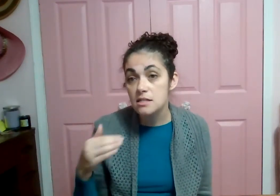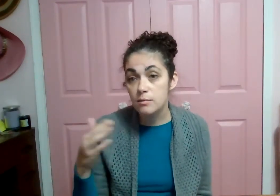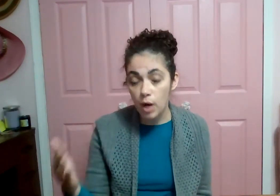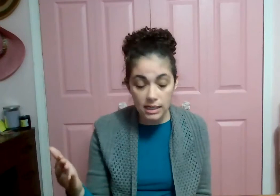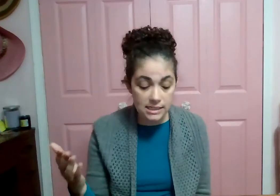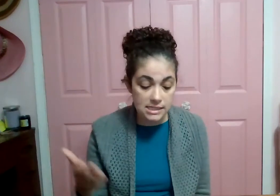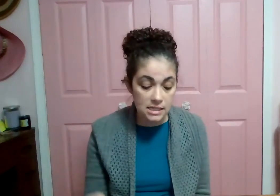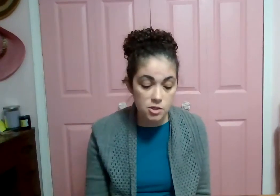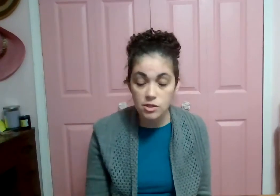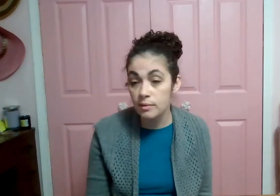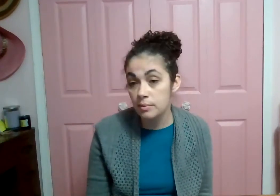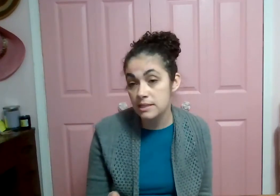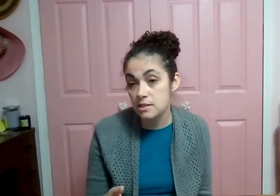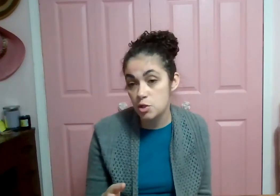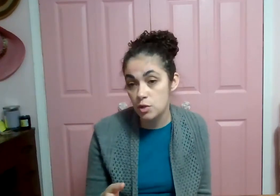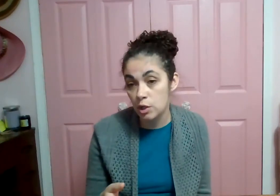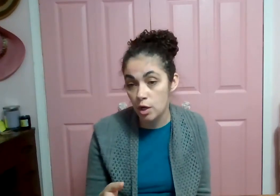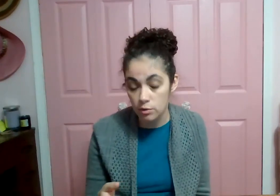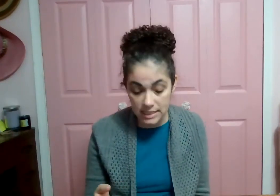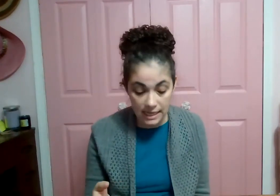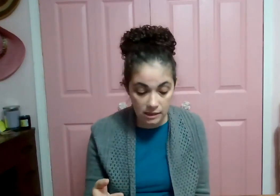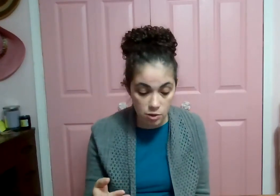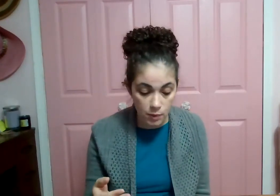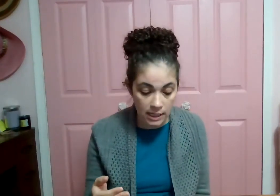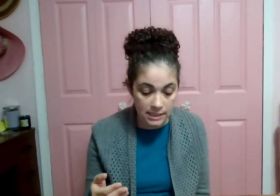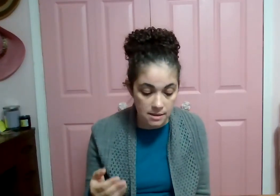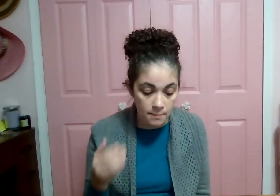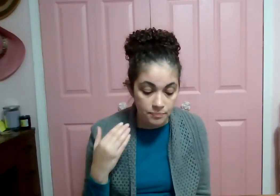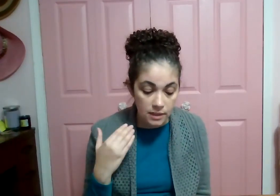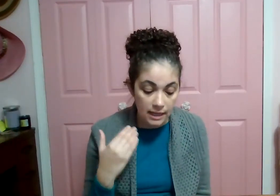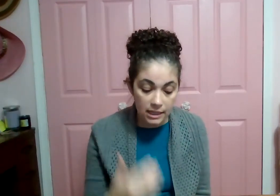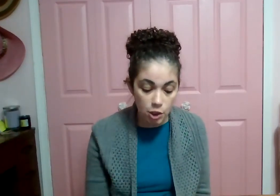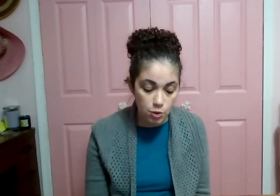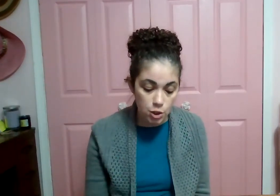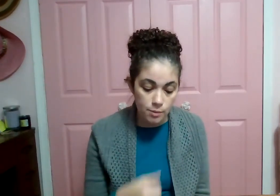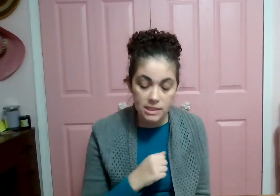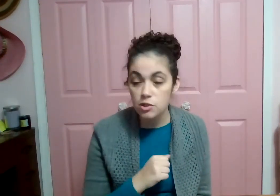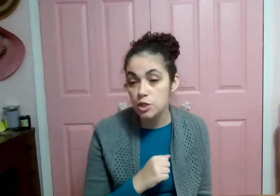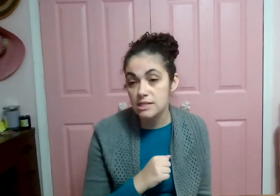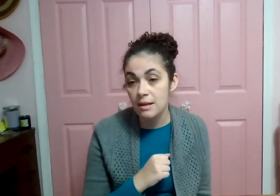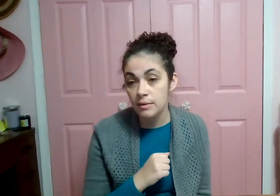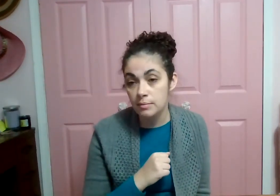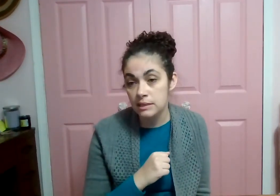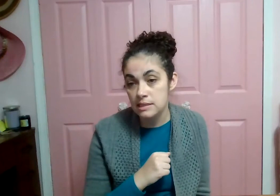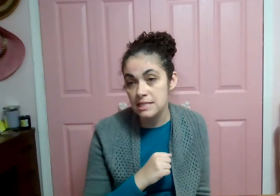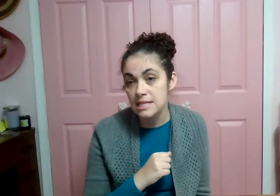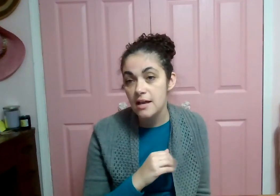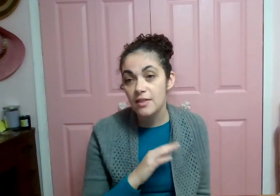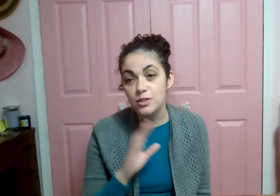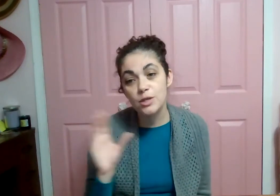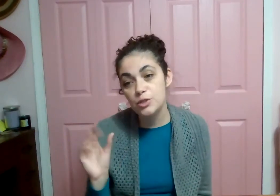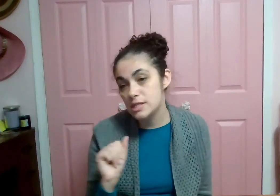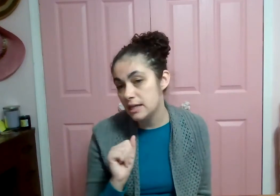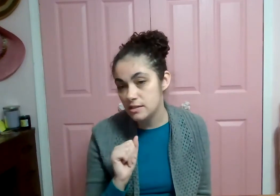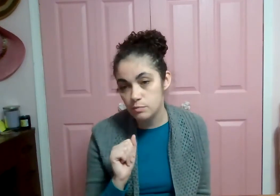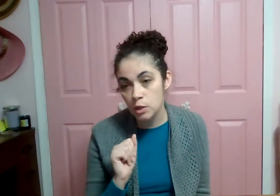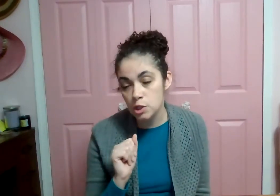some products, these are some of the places you can go to get those products. And then YouTube, these are just some of the places that you can just get